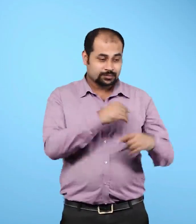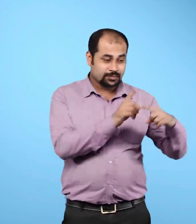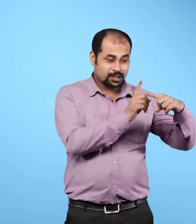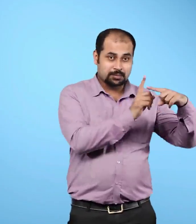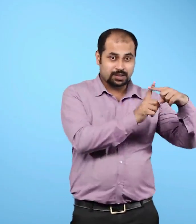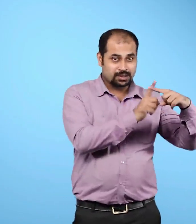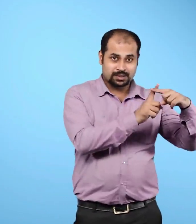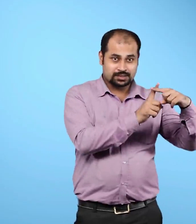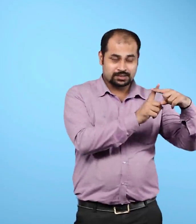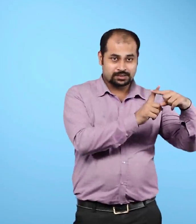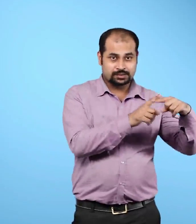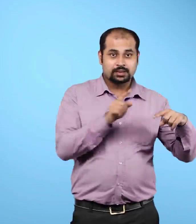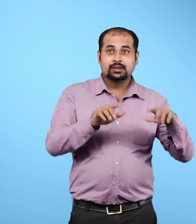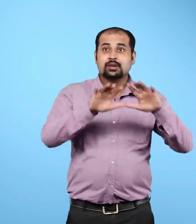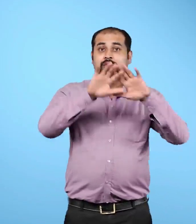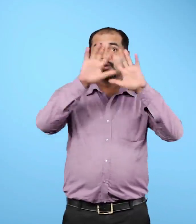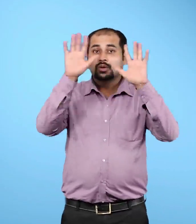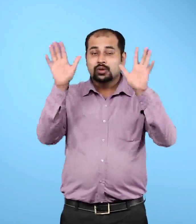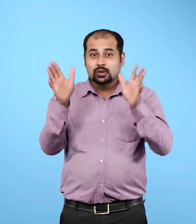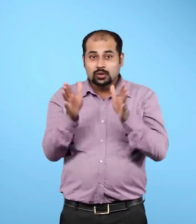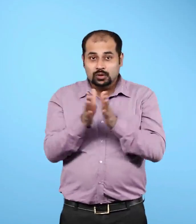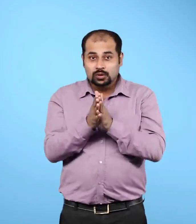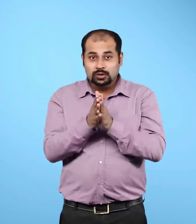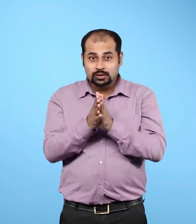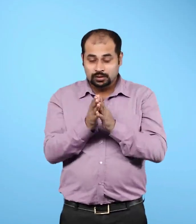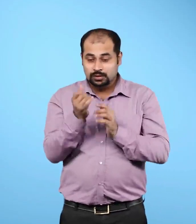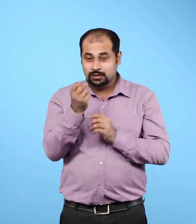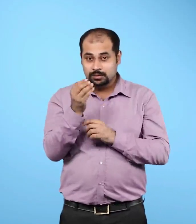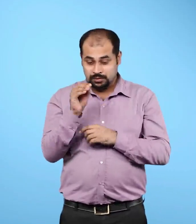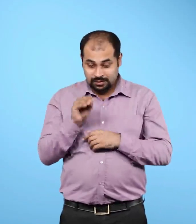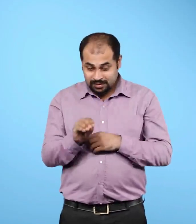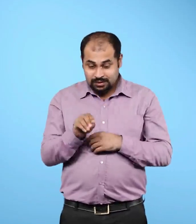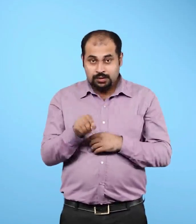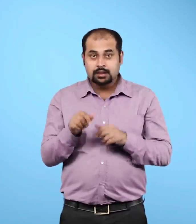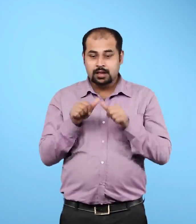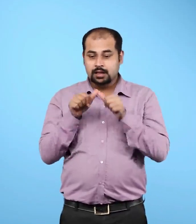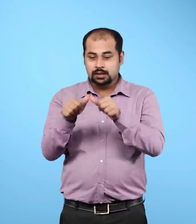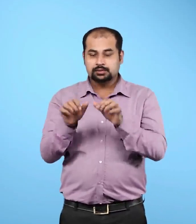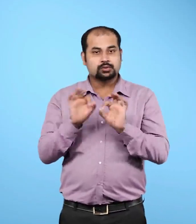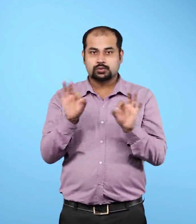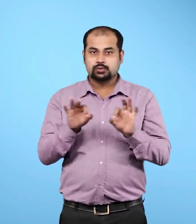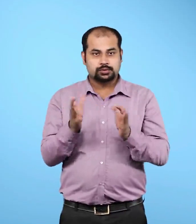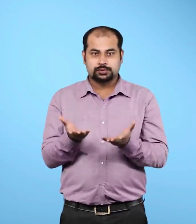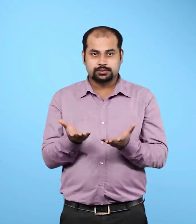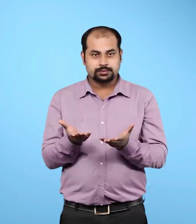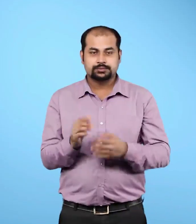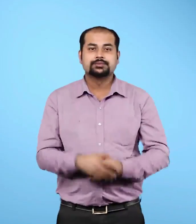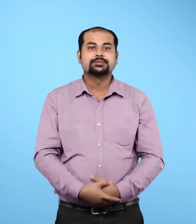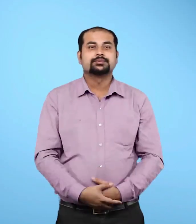number 5 is written, and there is plus sign in front of 2. Row 3 has space